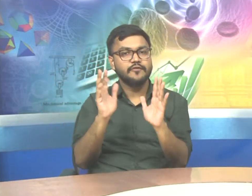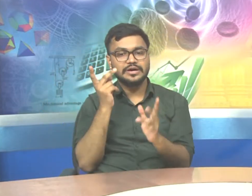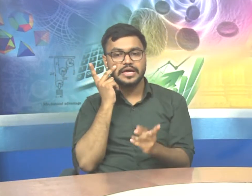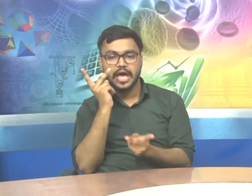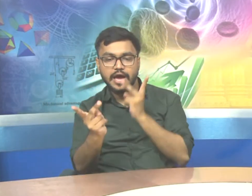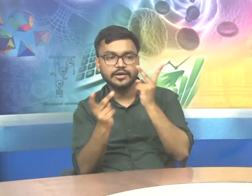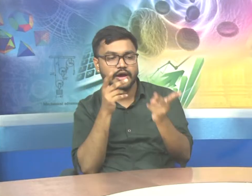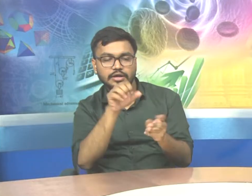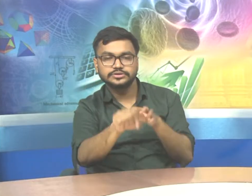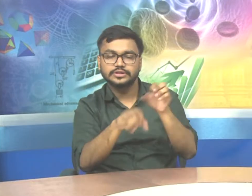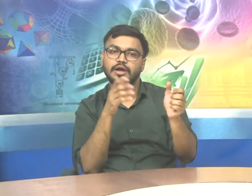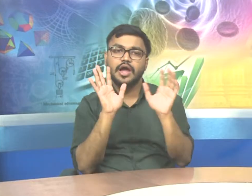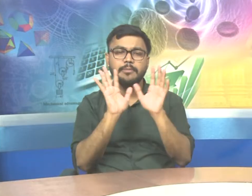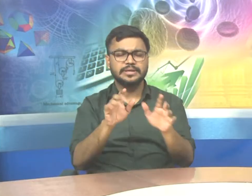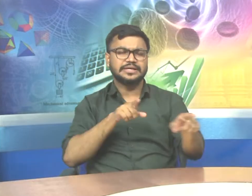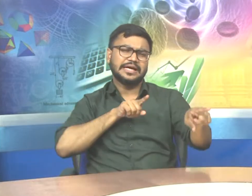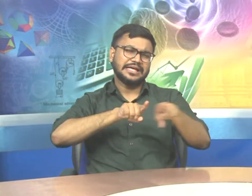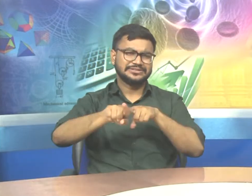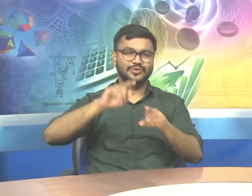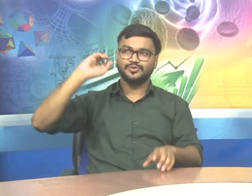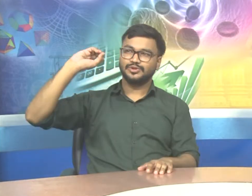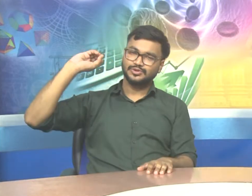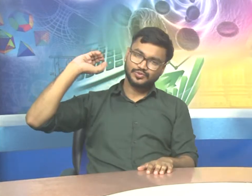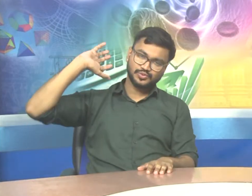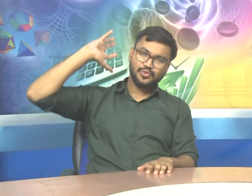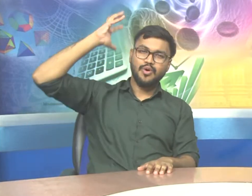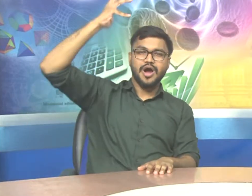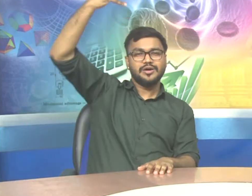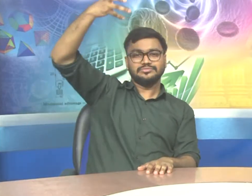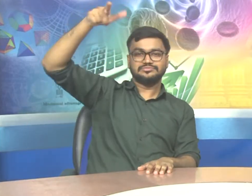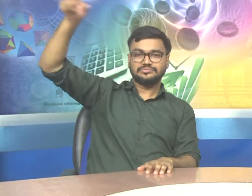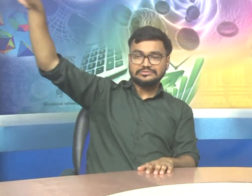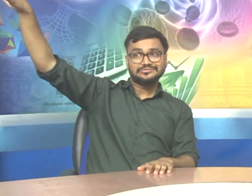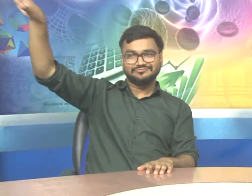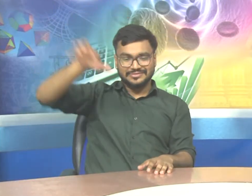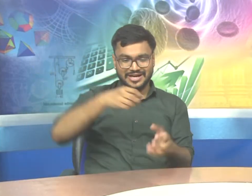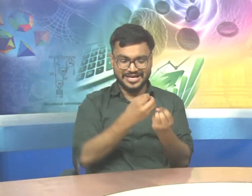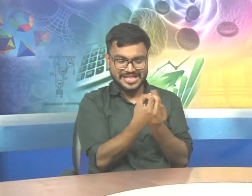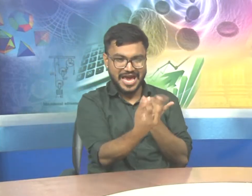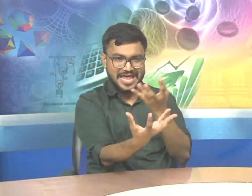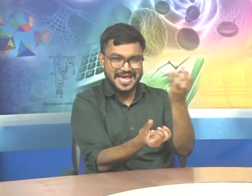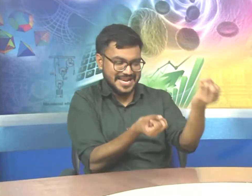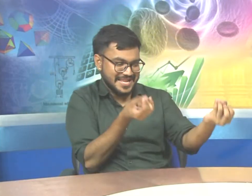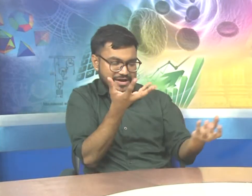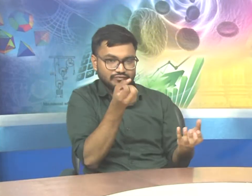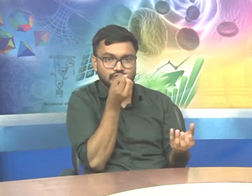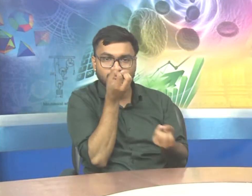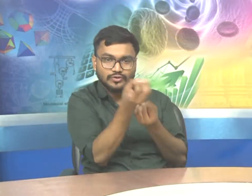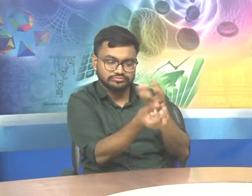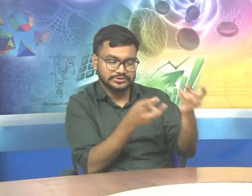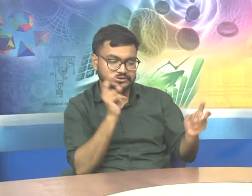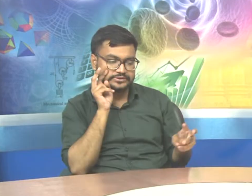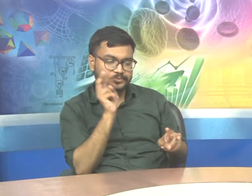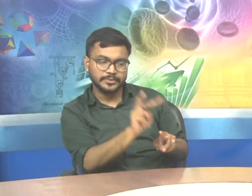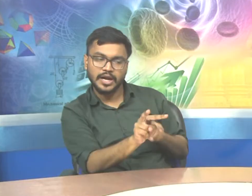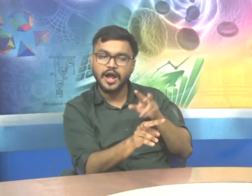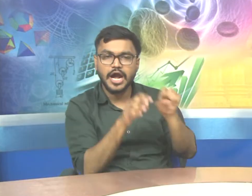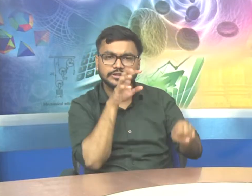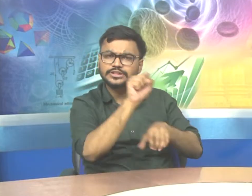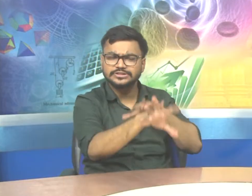Light energy helps us to see objects because light reflects from them into our eyes.